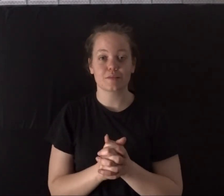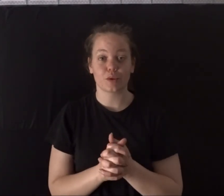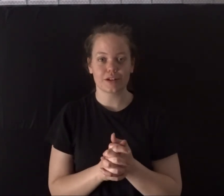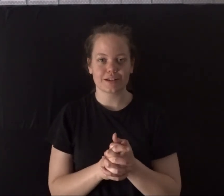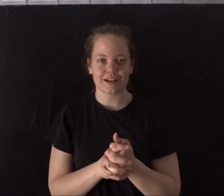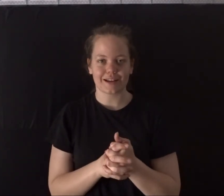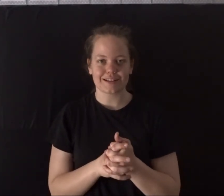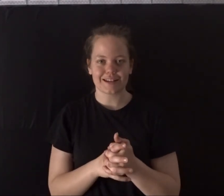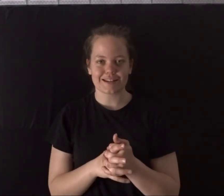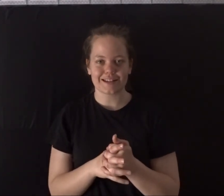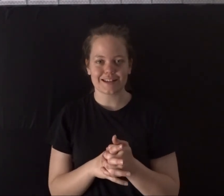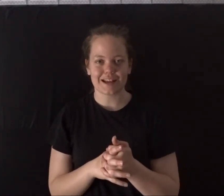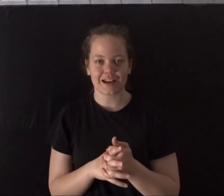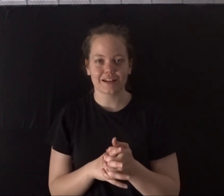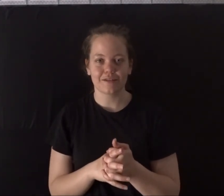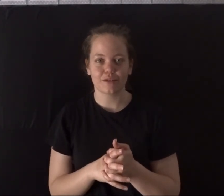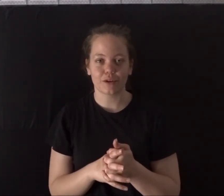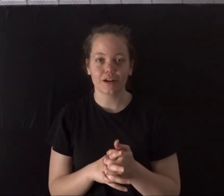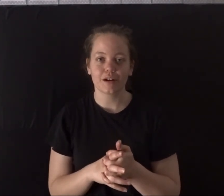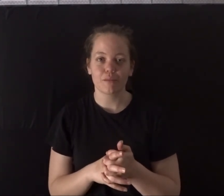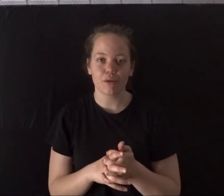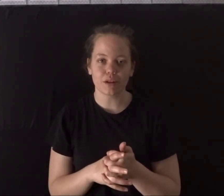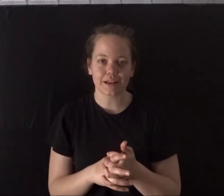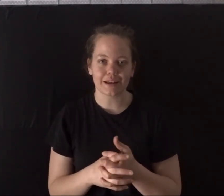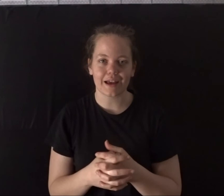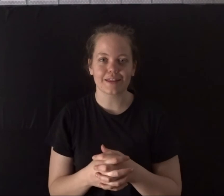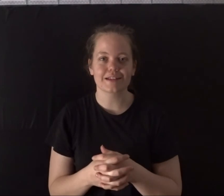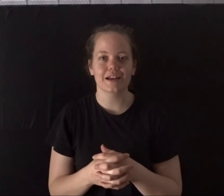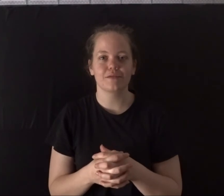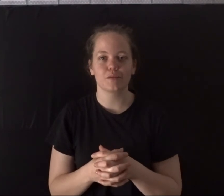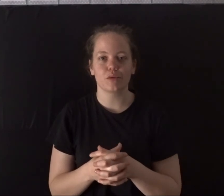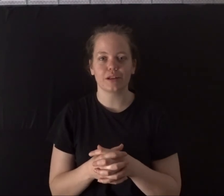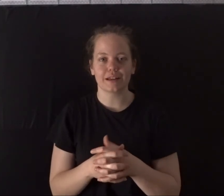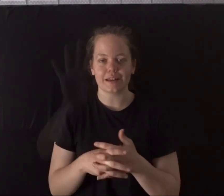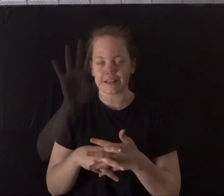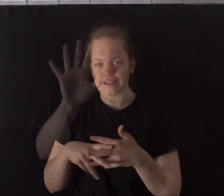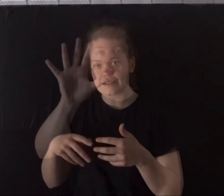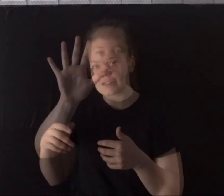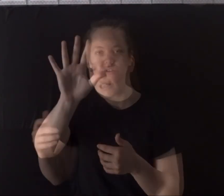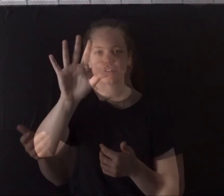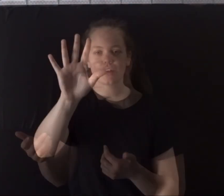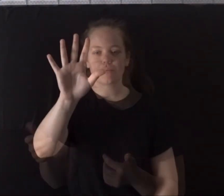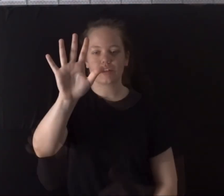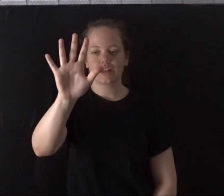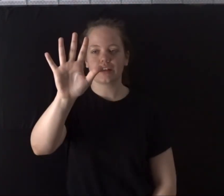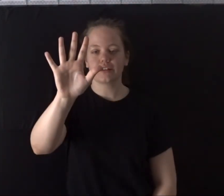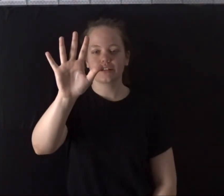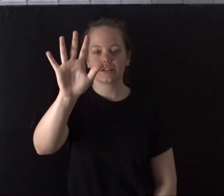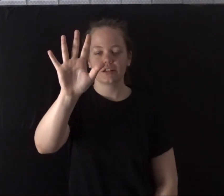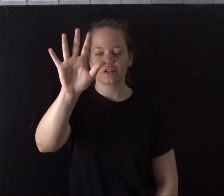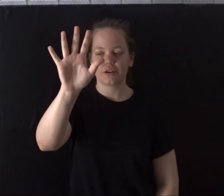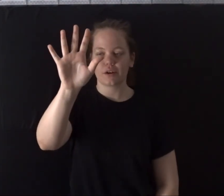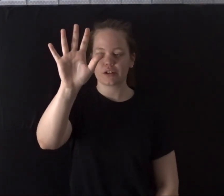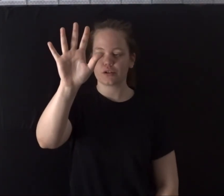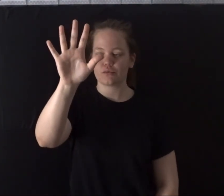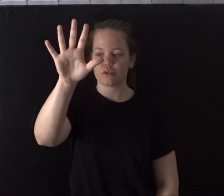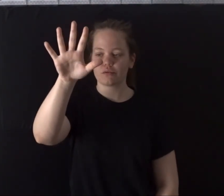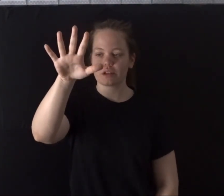sports signs is the sign for bowling. And the sign for bowling, you are going to take your dominant hand. You are going to